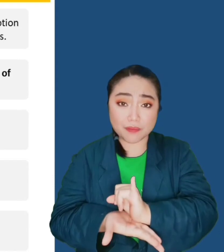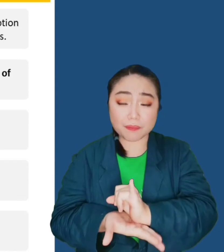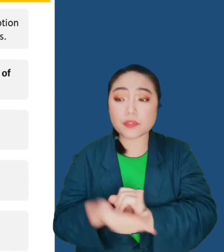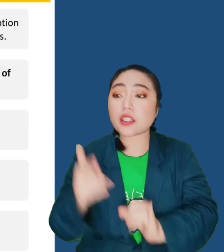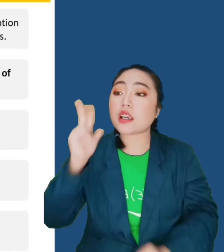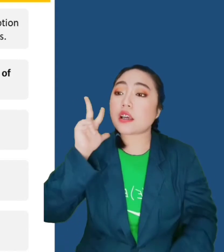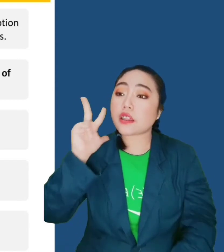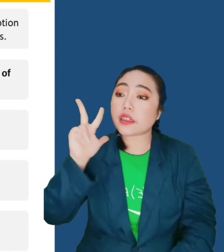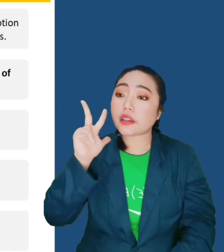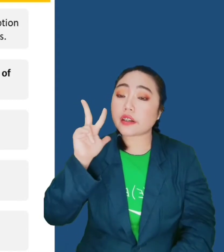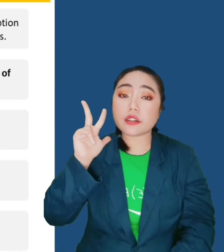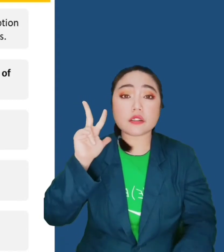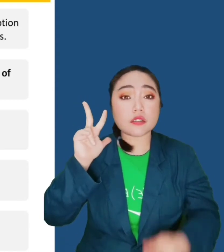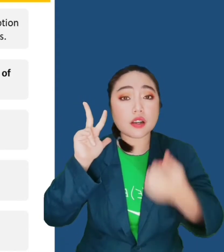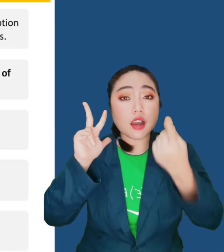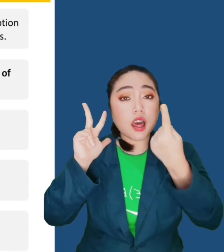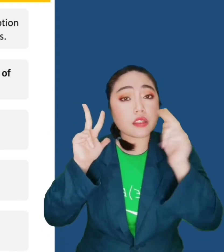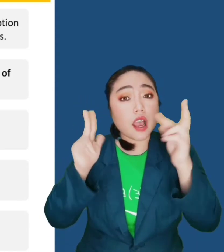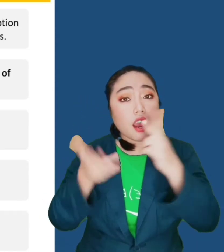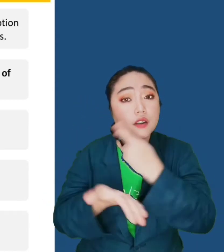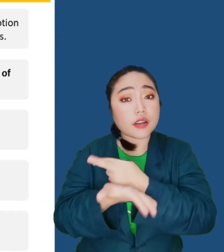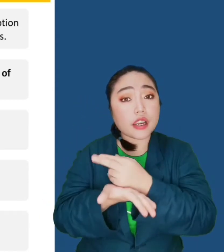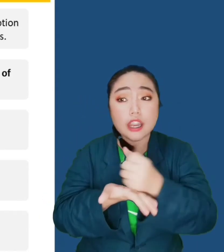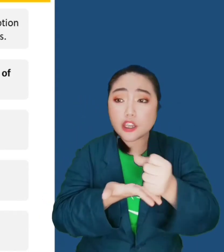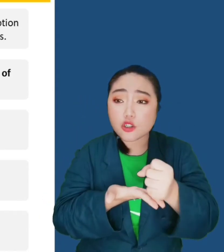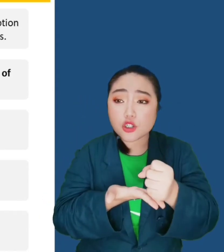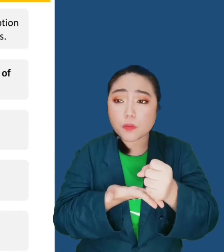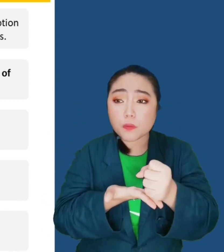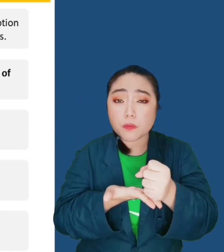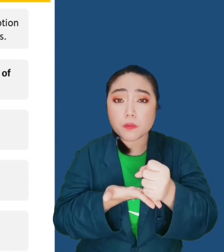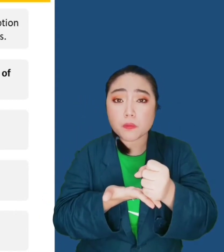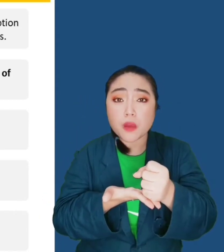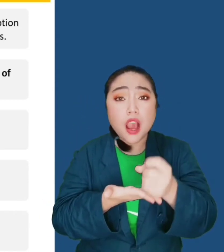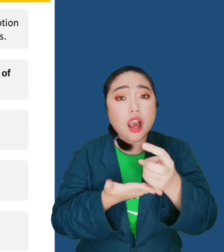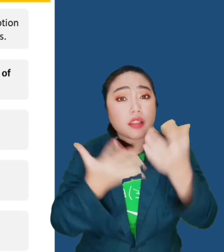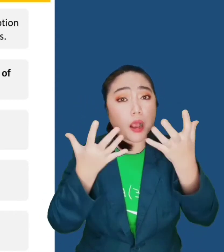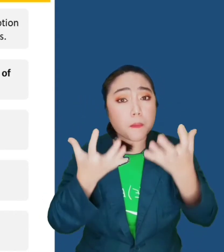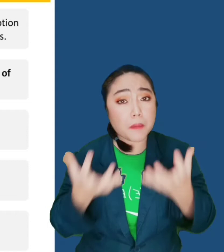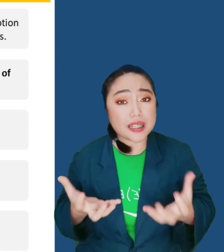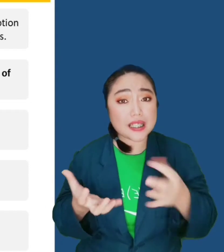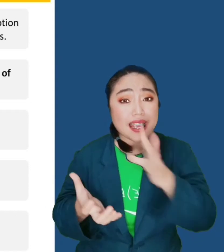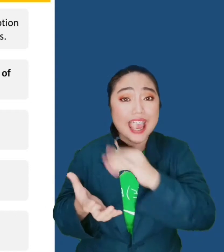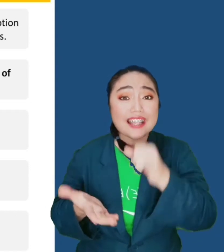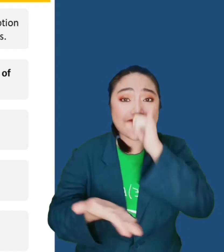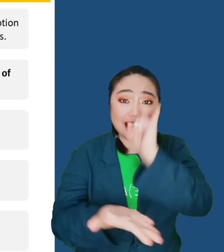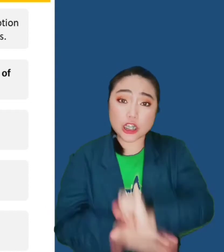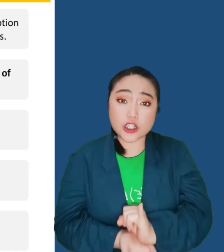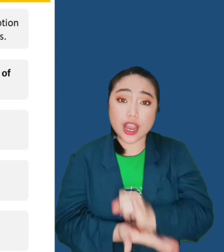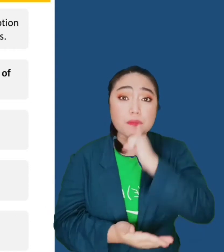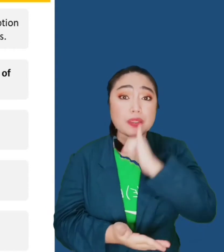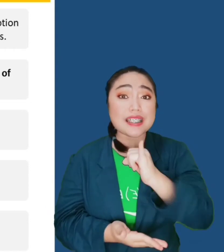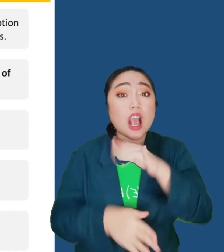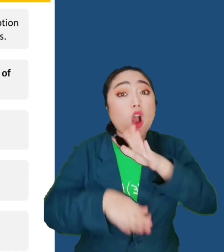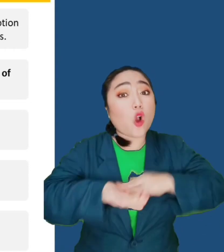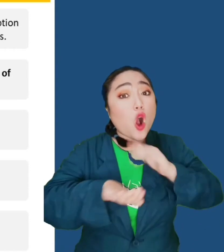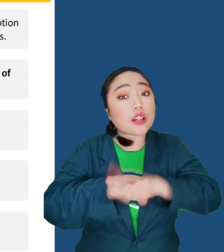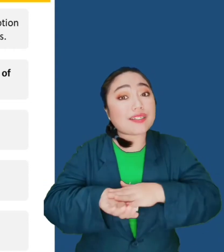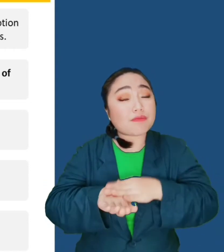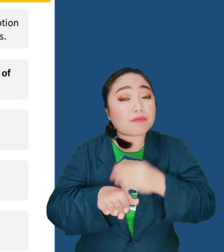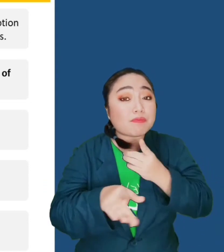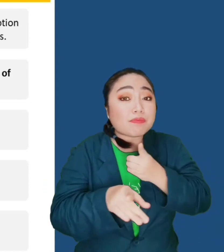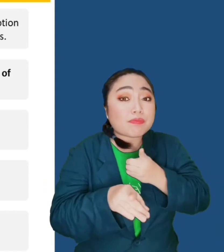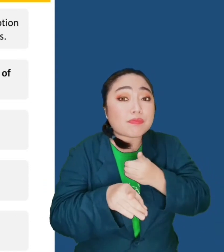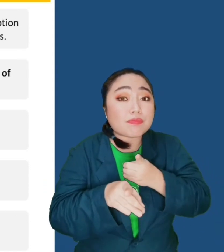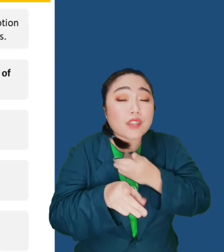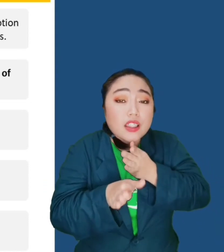inertia. Third, the relationship between mass and inertia is